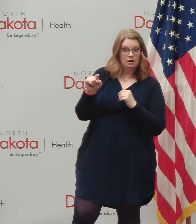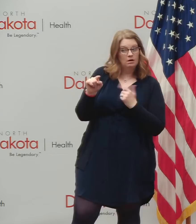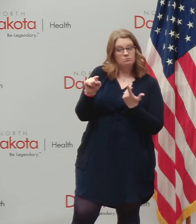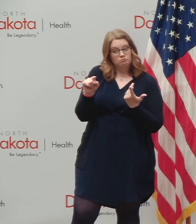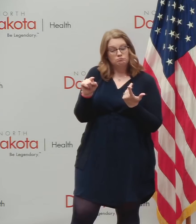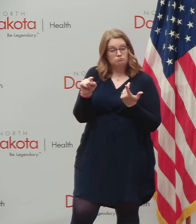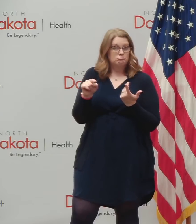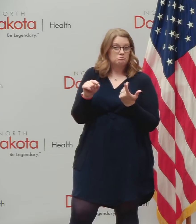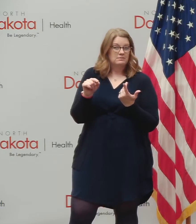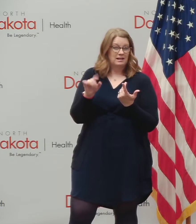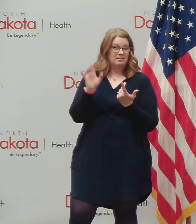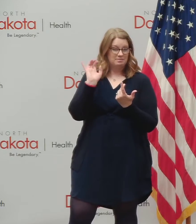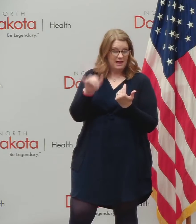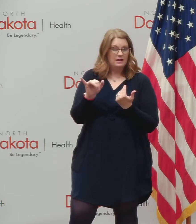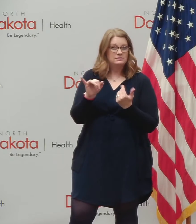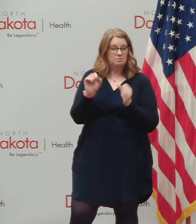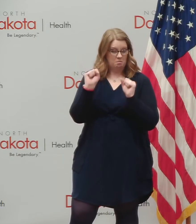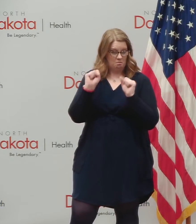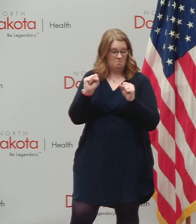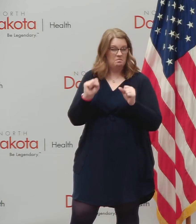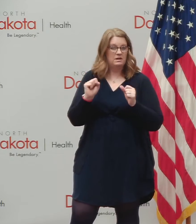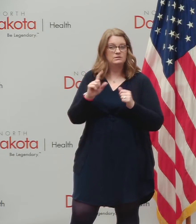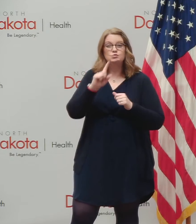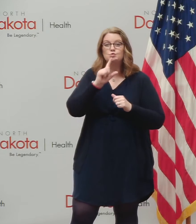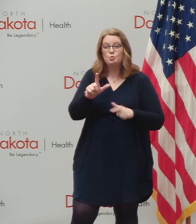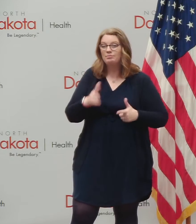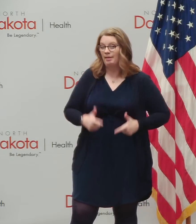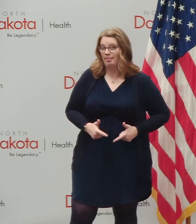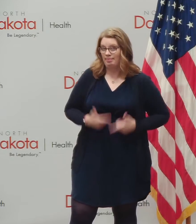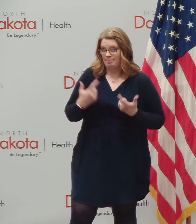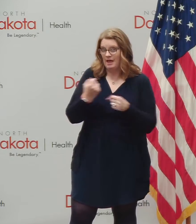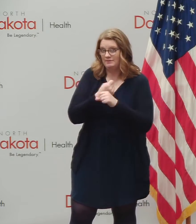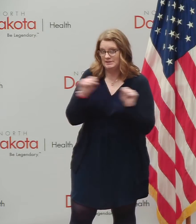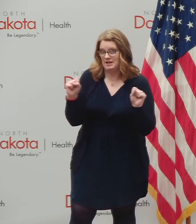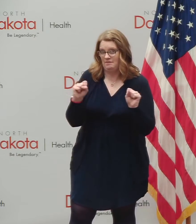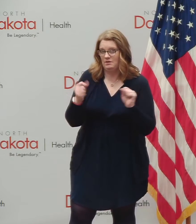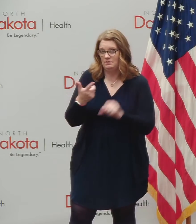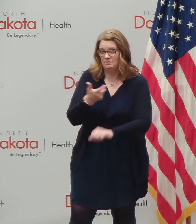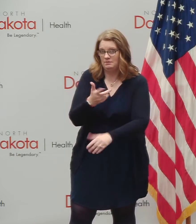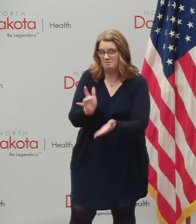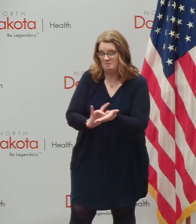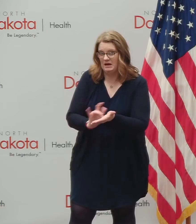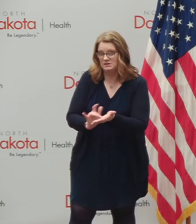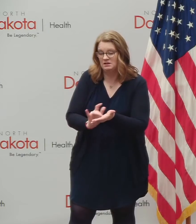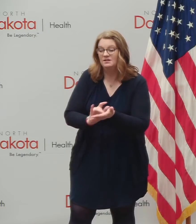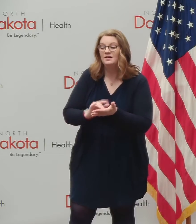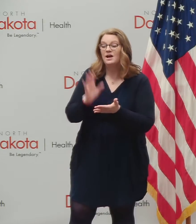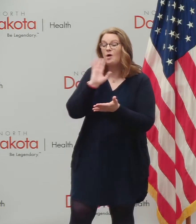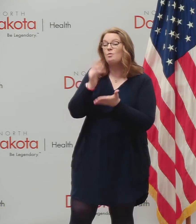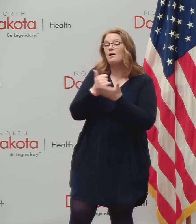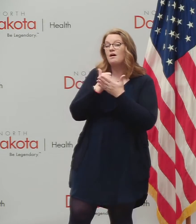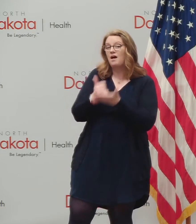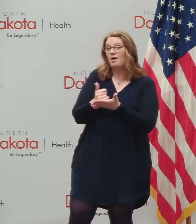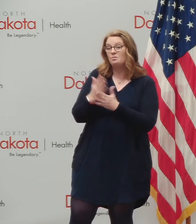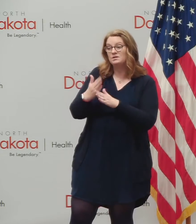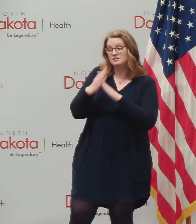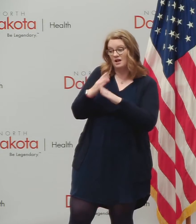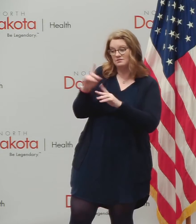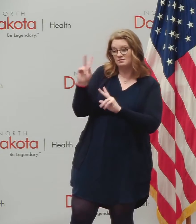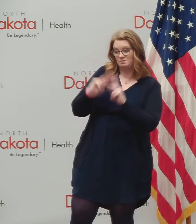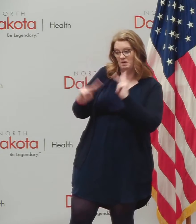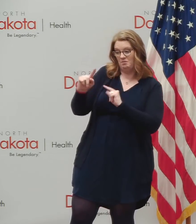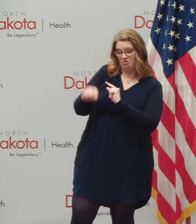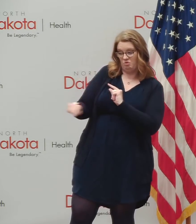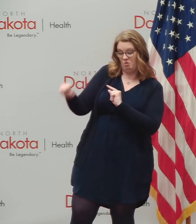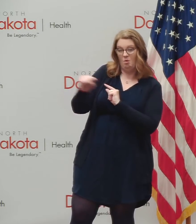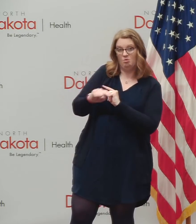those could become truly life-saving miracle drugs that help us protect those populations. And that's going to also take a